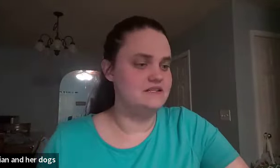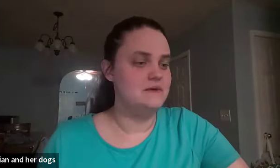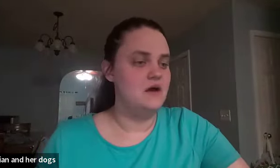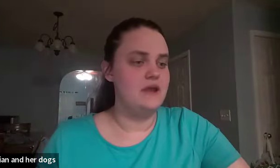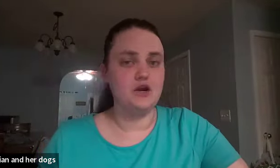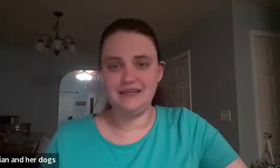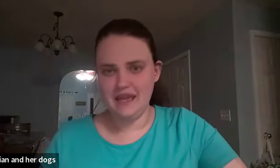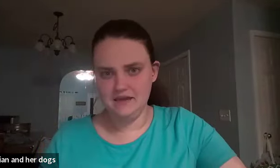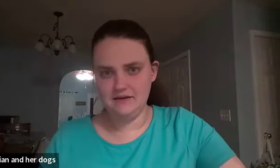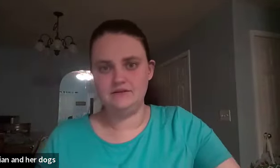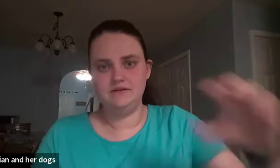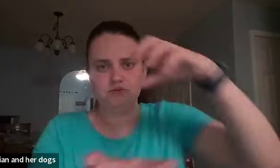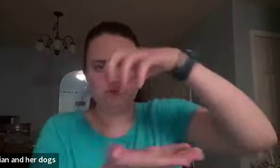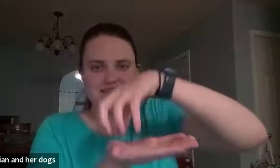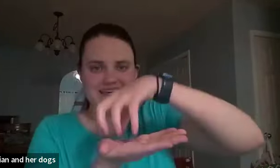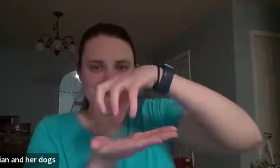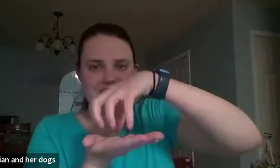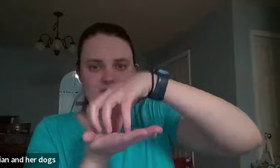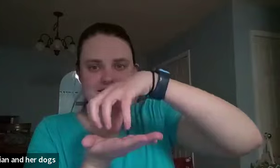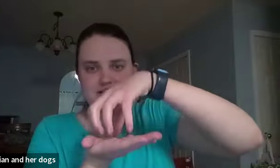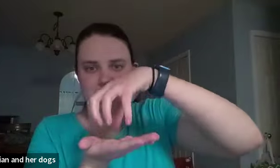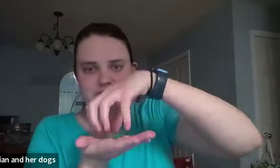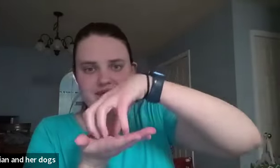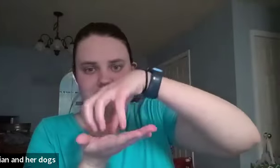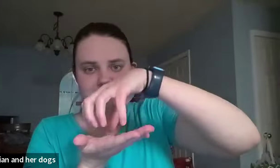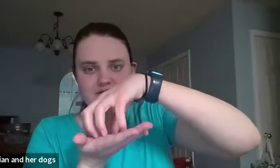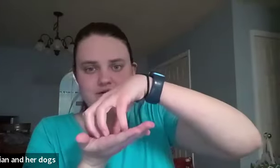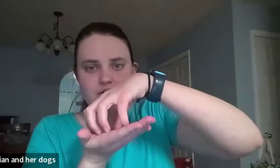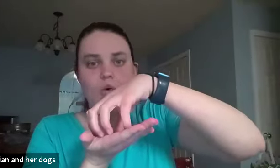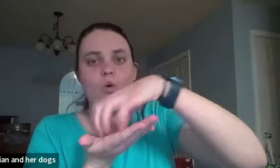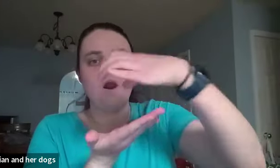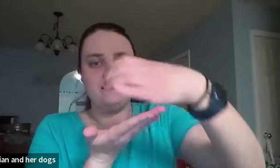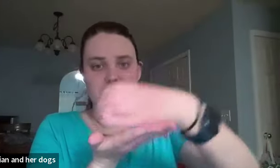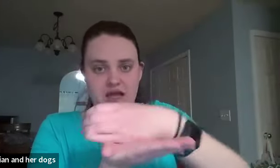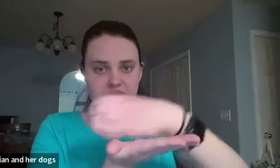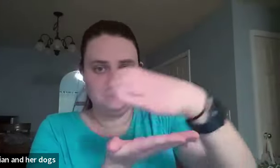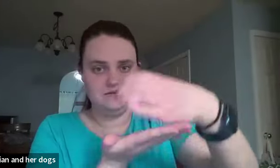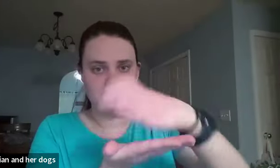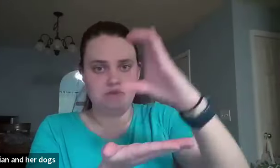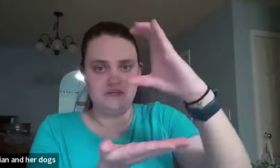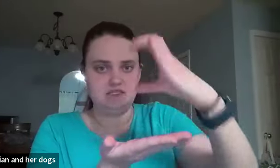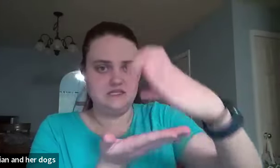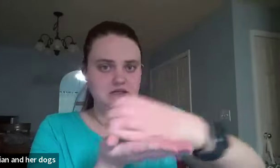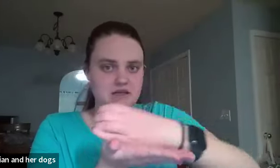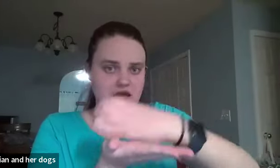list. We had our cake, which was the cake / cupcake or cake, that big C,